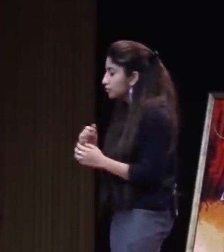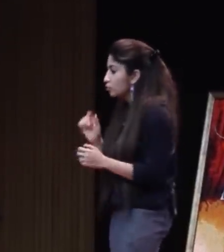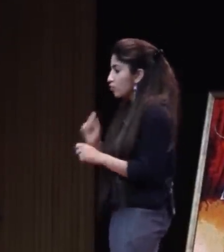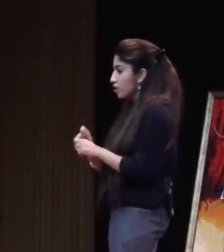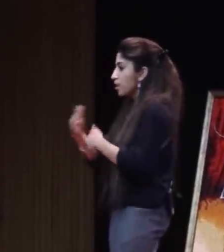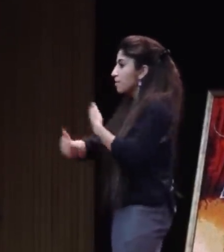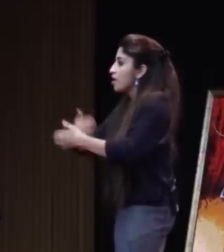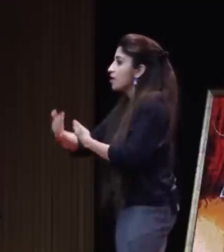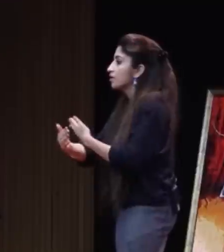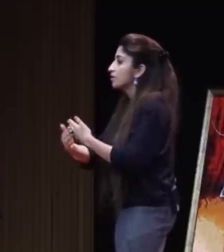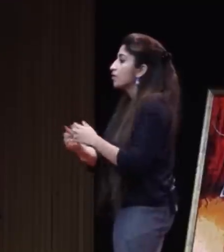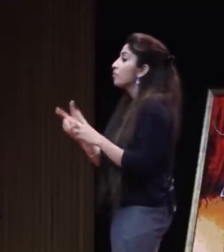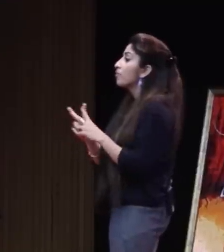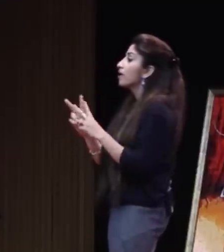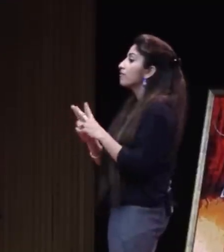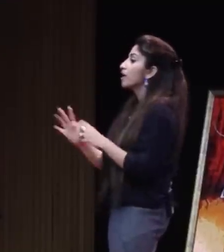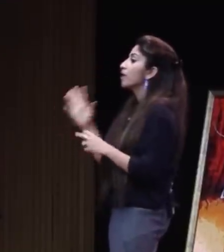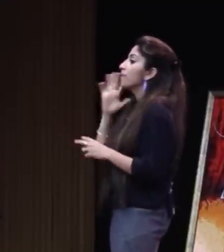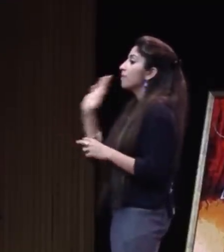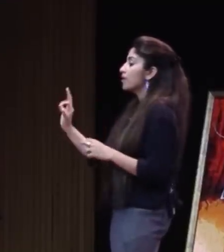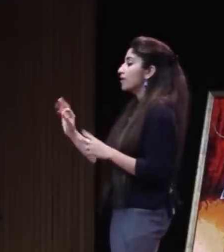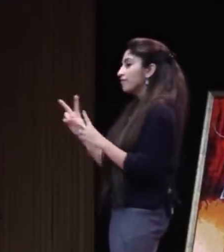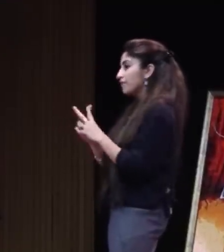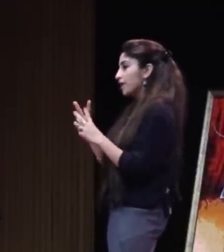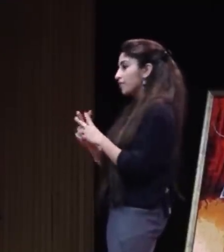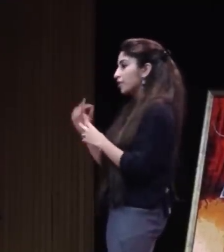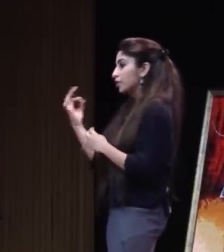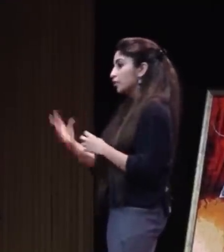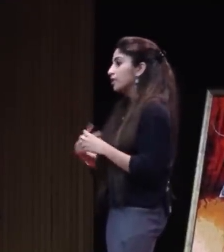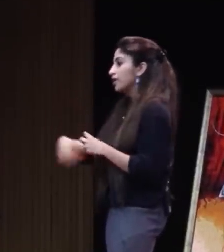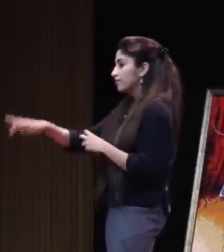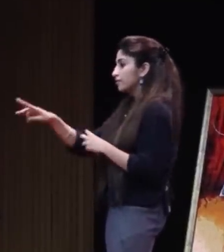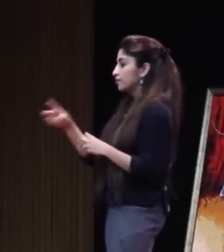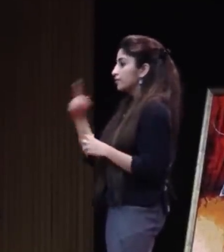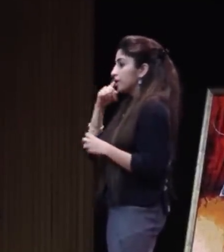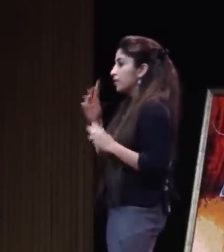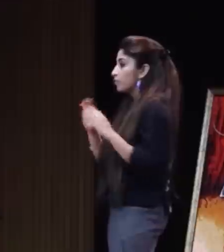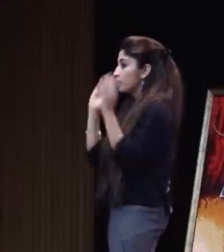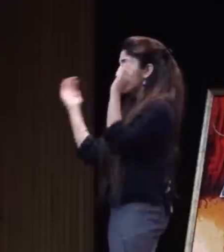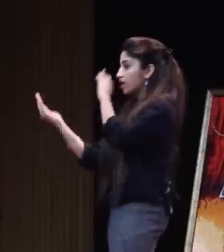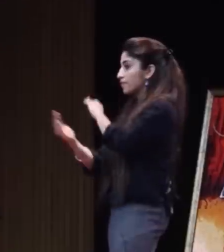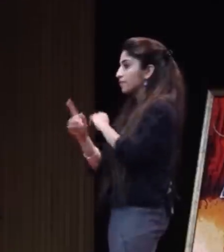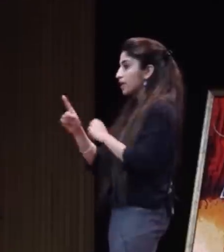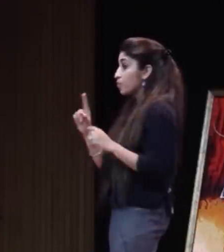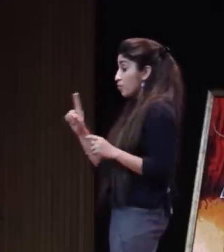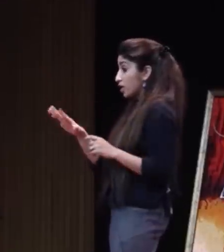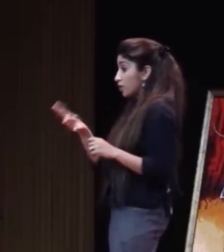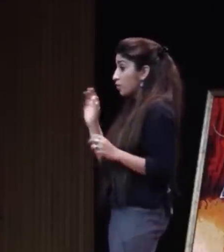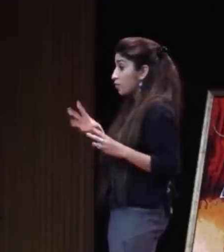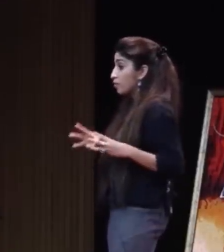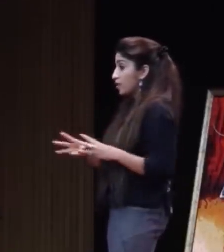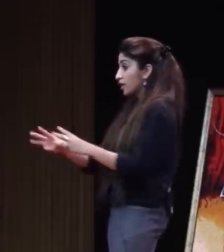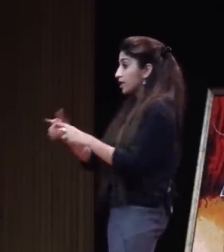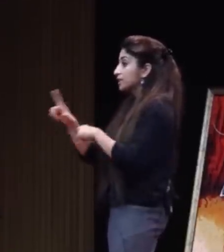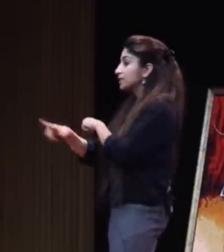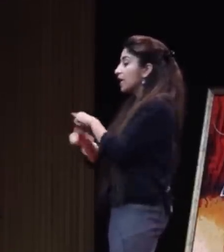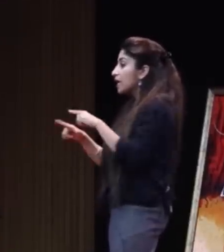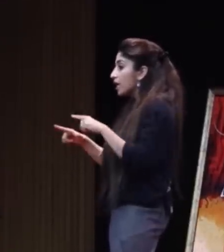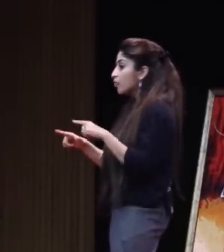of my life that is going to be with me for the rest of my life. In one way, sign language had already defined